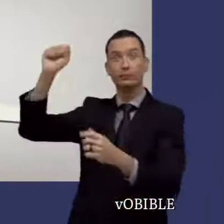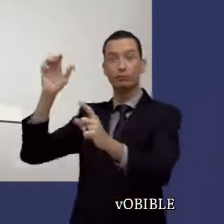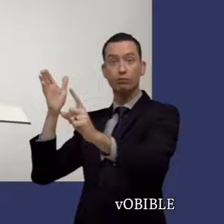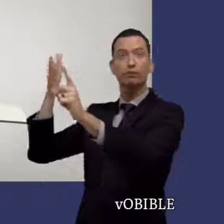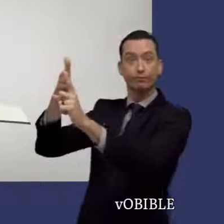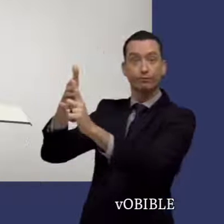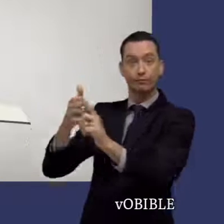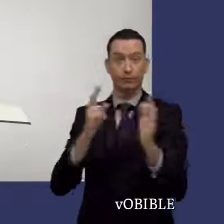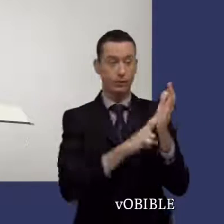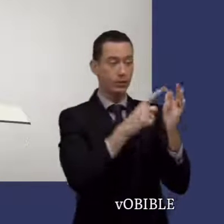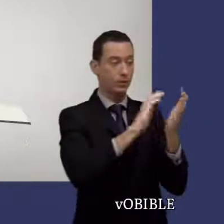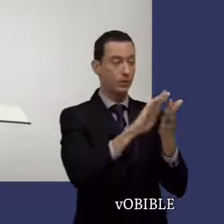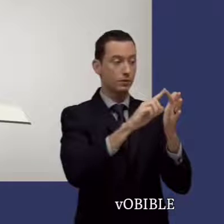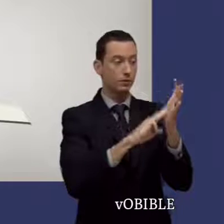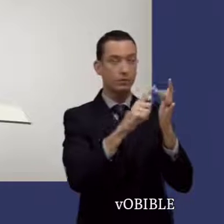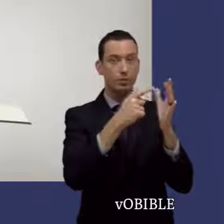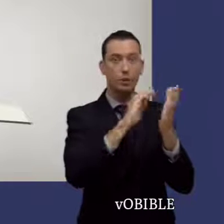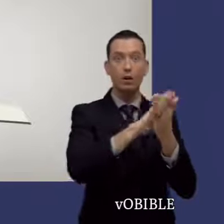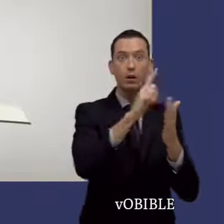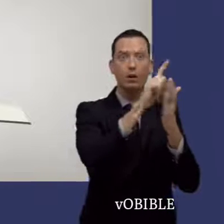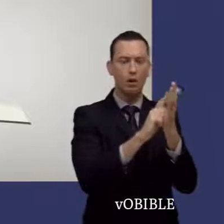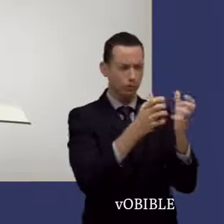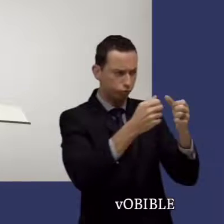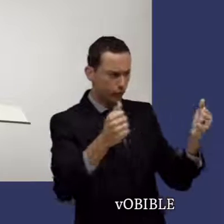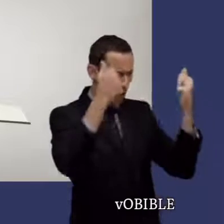how Jehovah used a Persian king to accomplish his will.